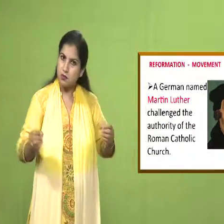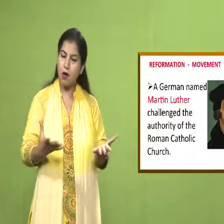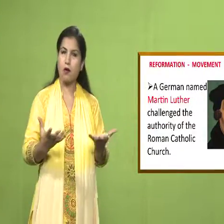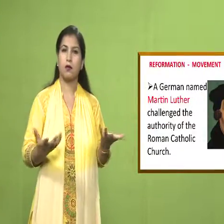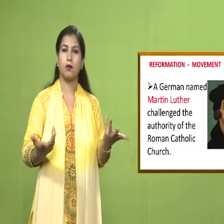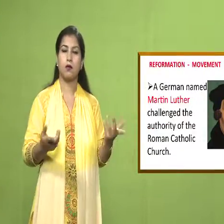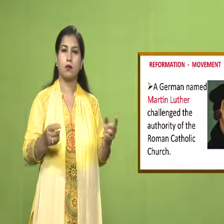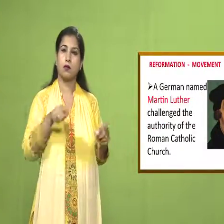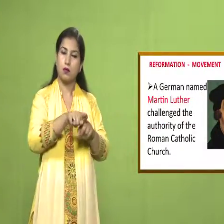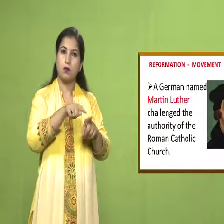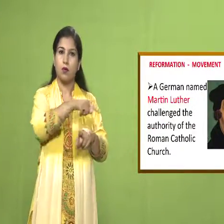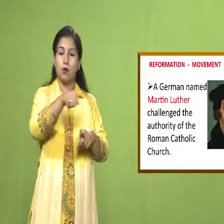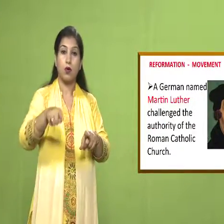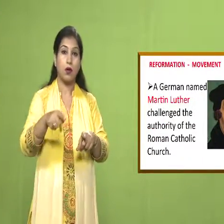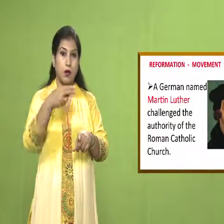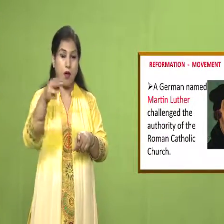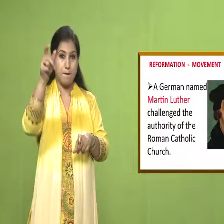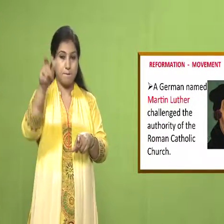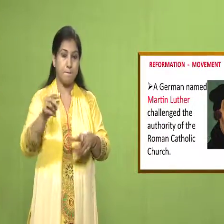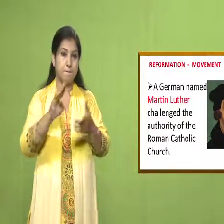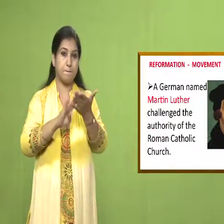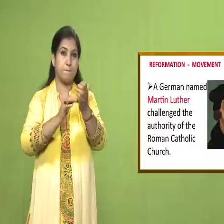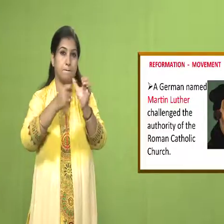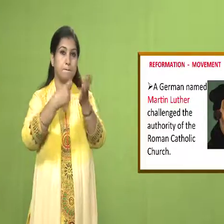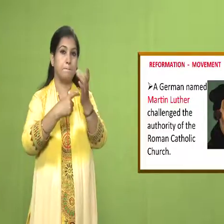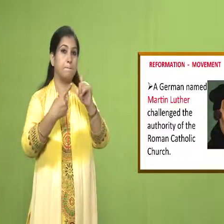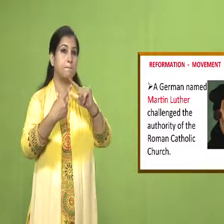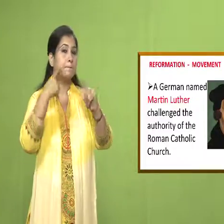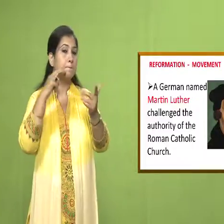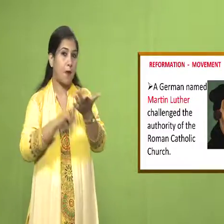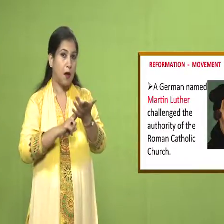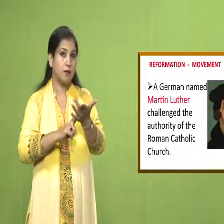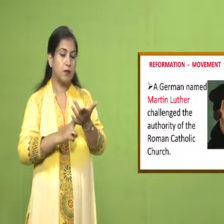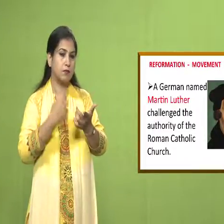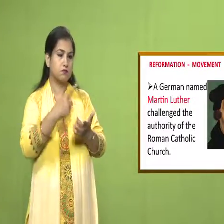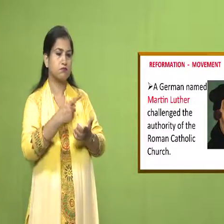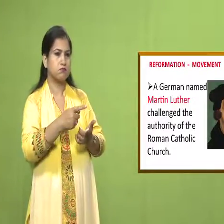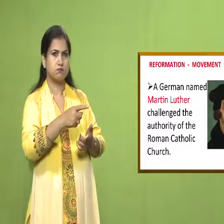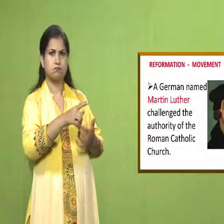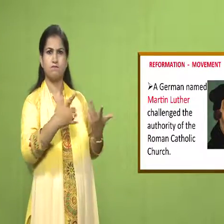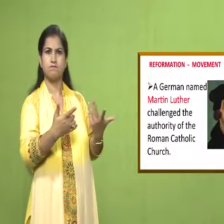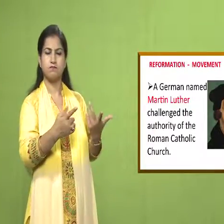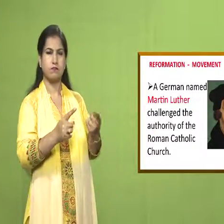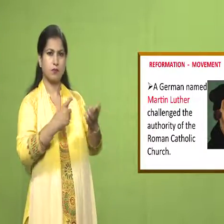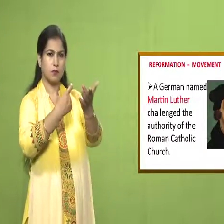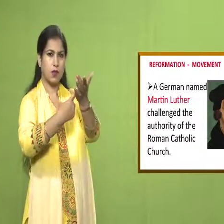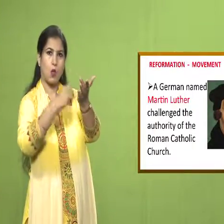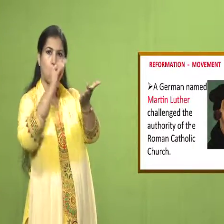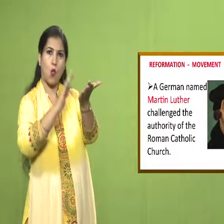A German named Martin Luther challenged the authority of the Roman Catholic Church.